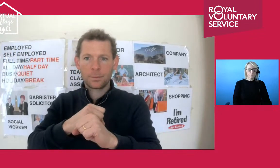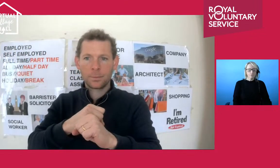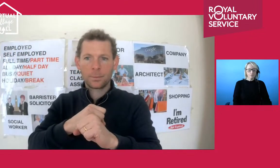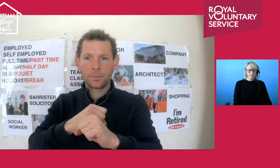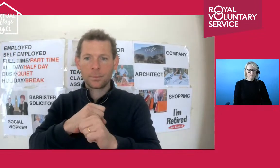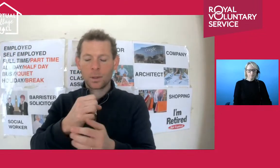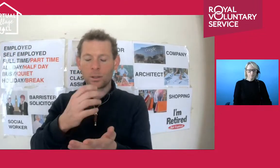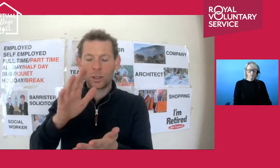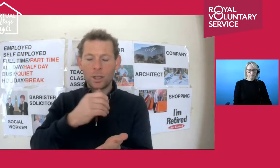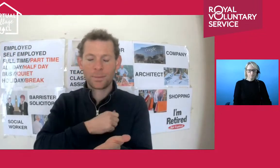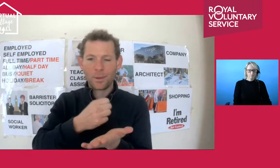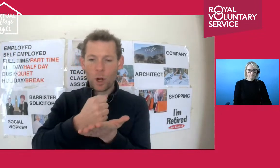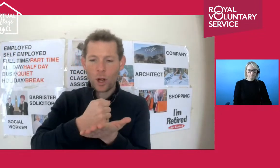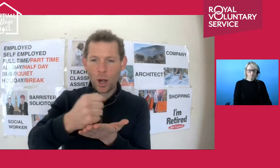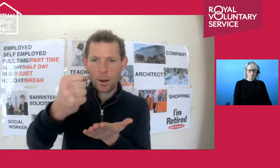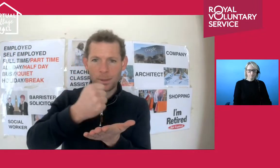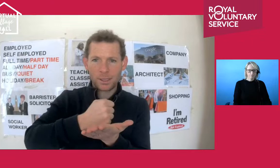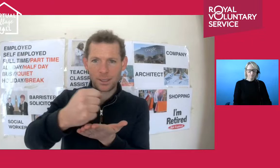Carpenter,